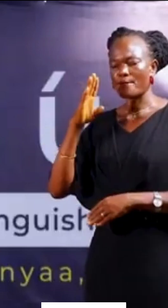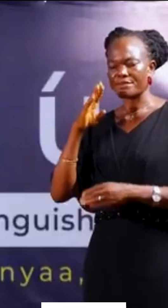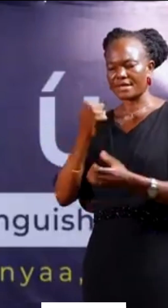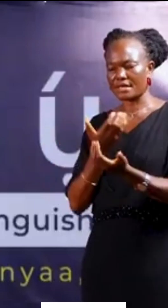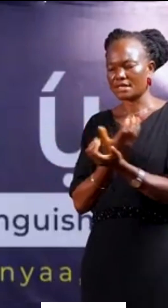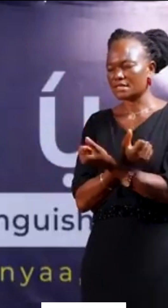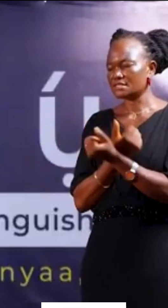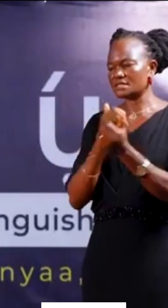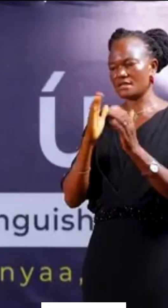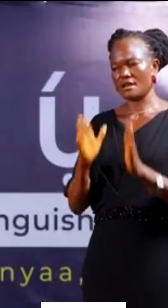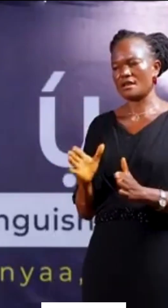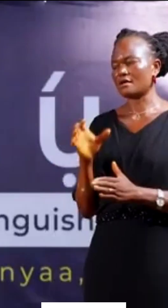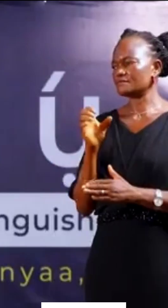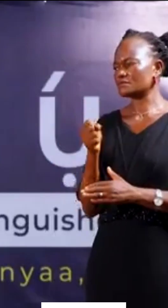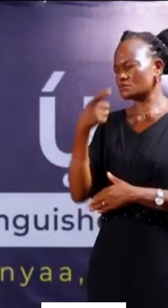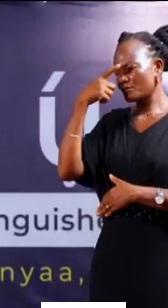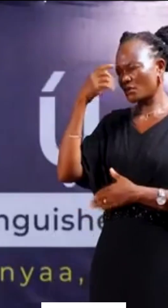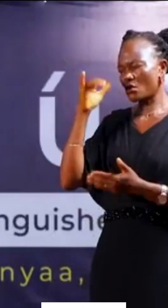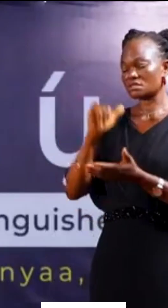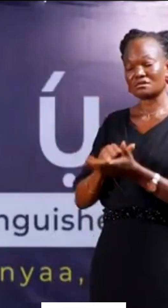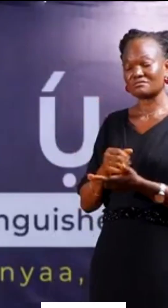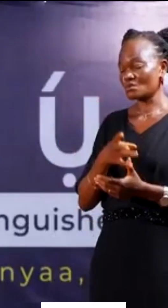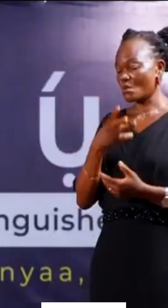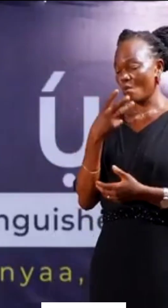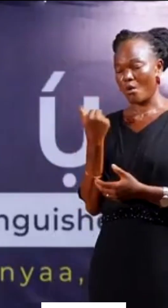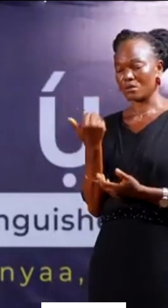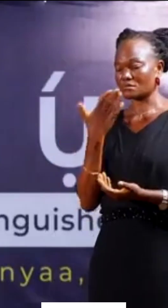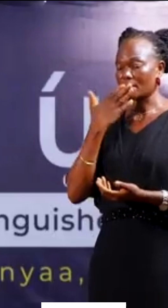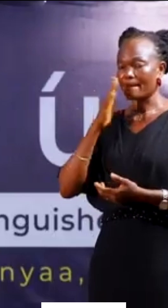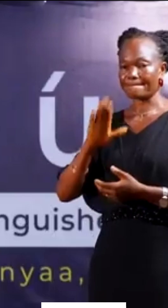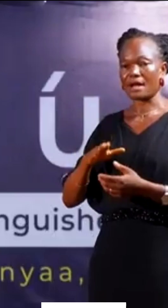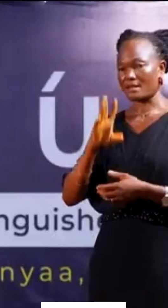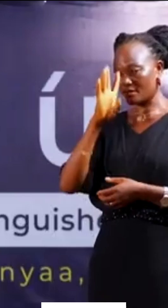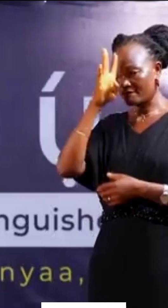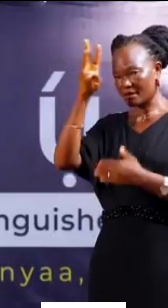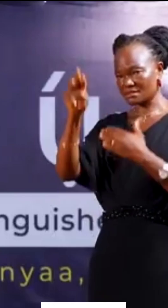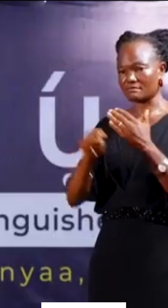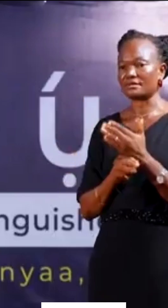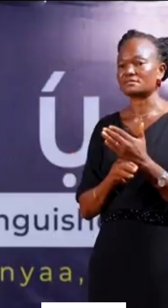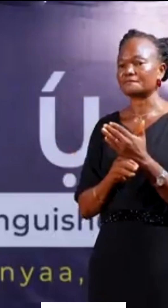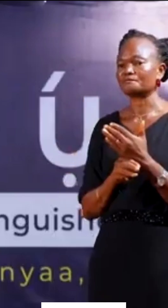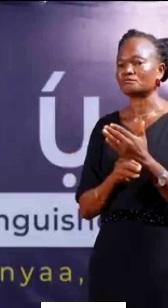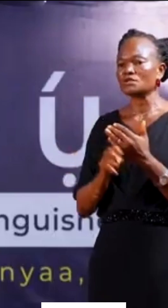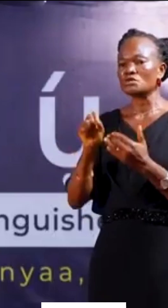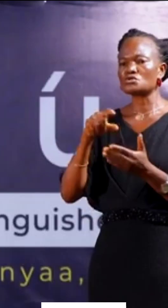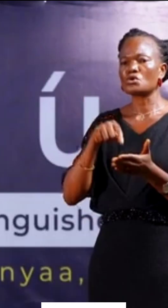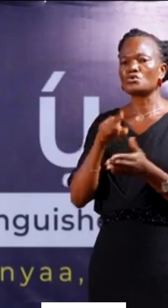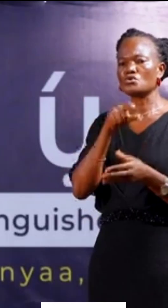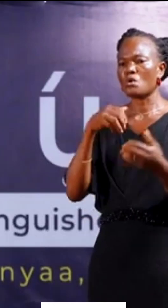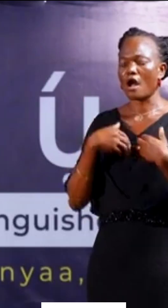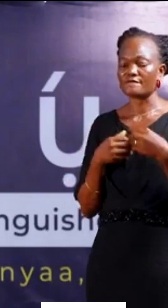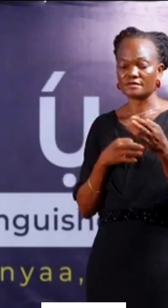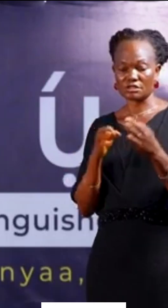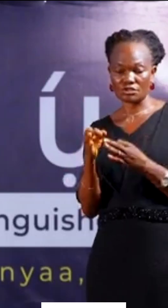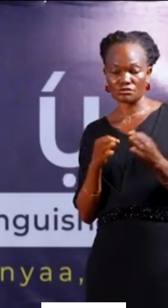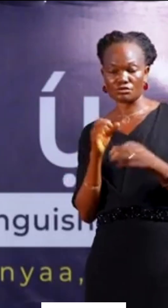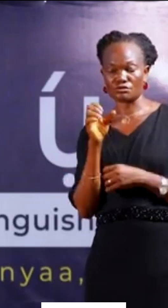Bight of Biafra because it was bad investment. They didn't make good slaves. So you have